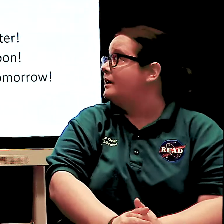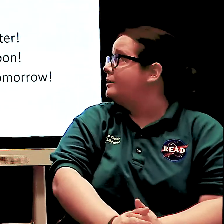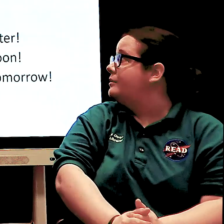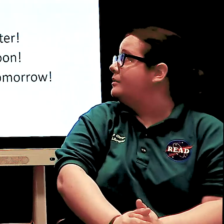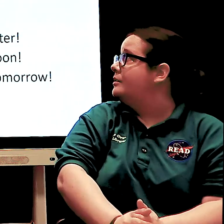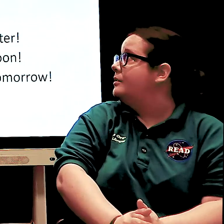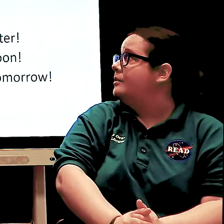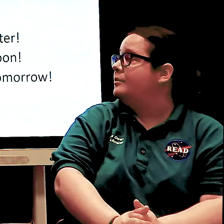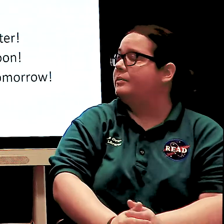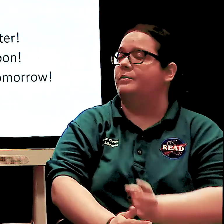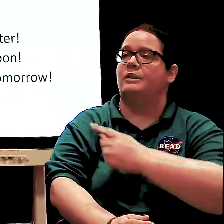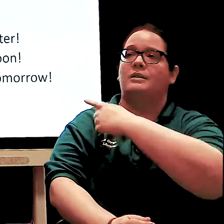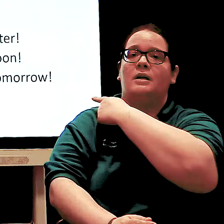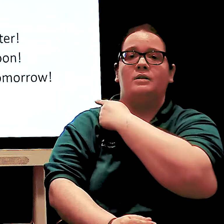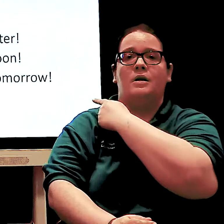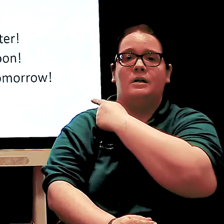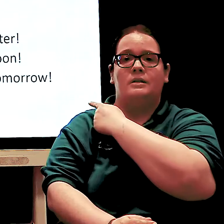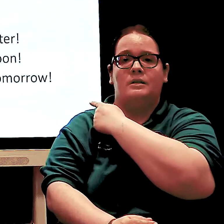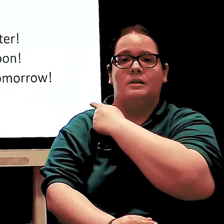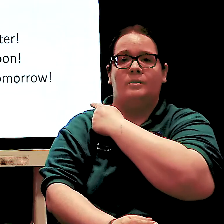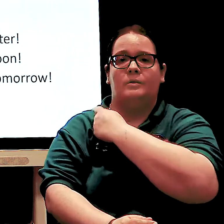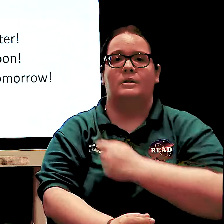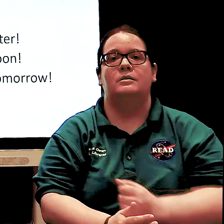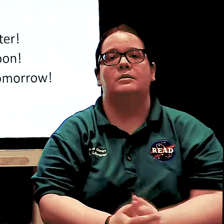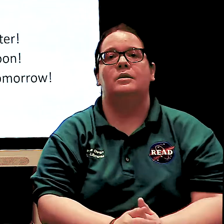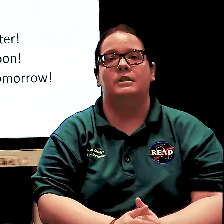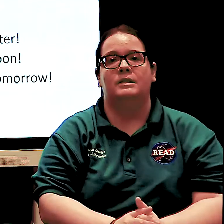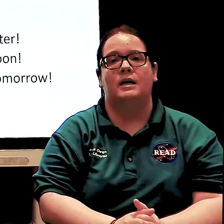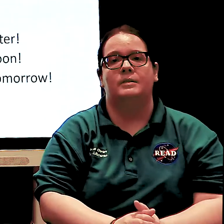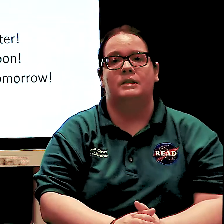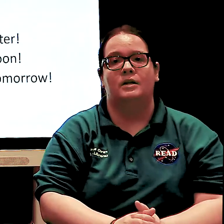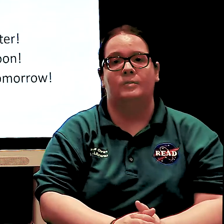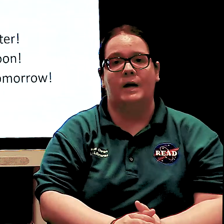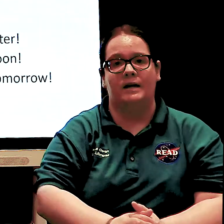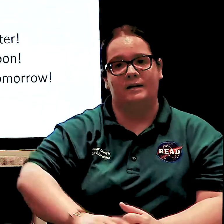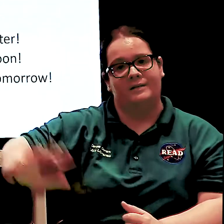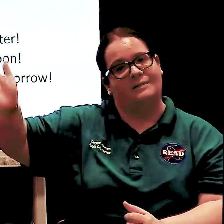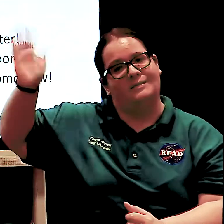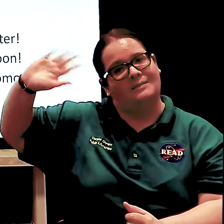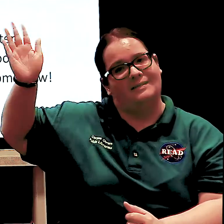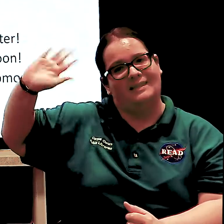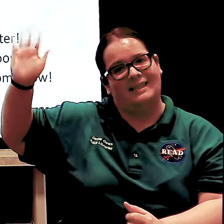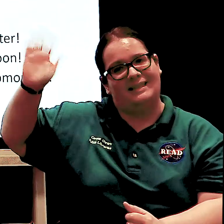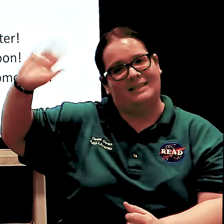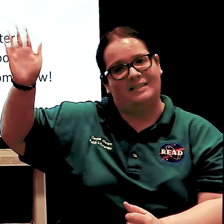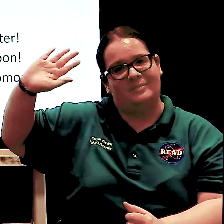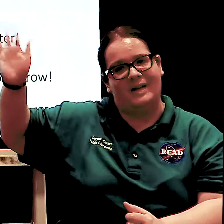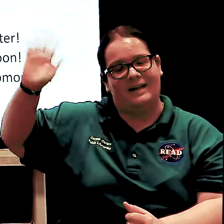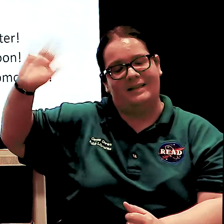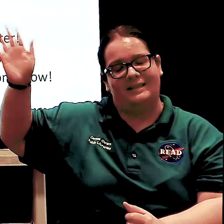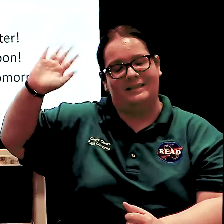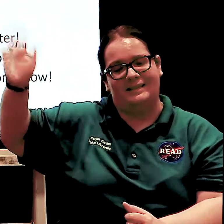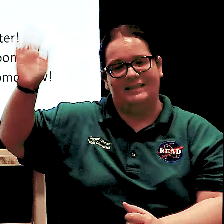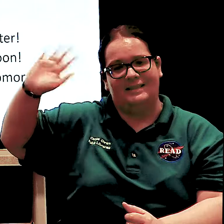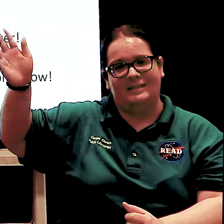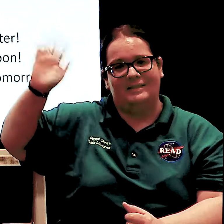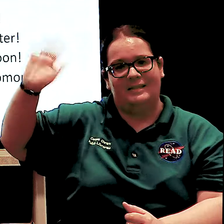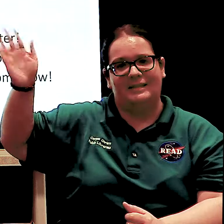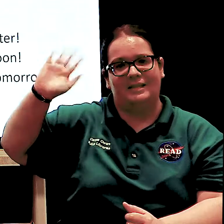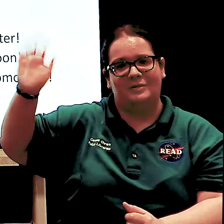now, when we're done talking to someone, or it's time to say goodbye, again, goodbye, we can just